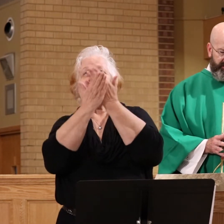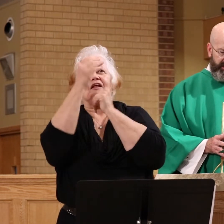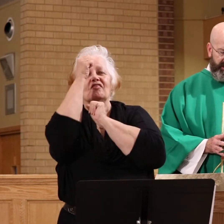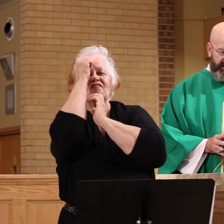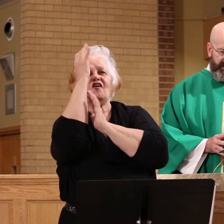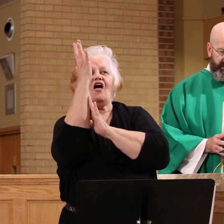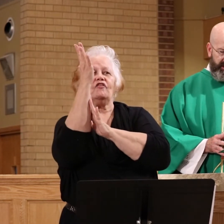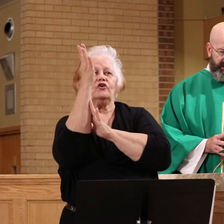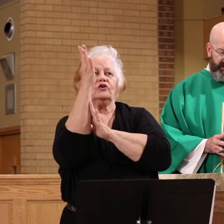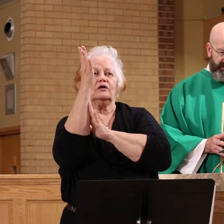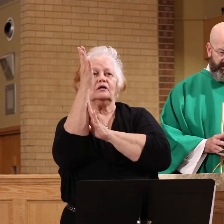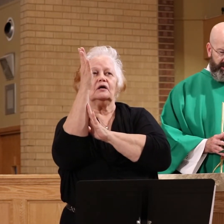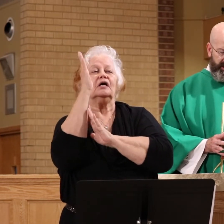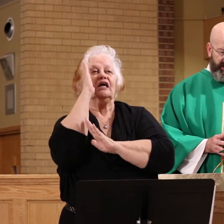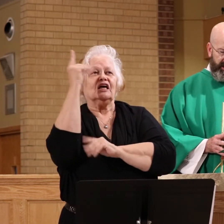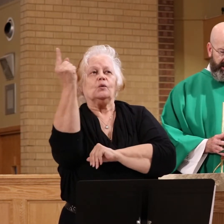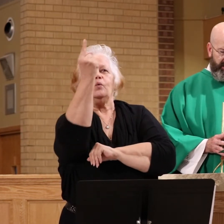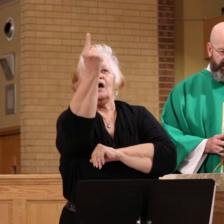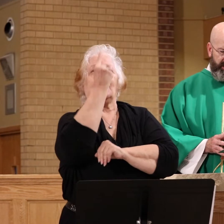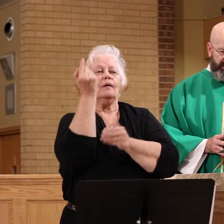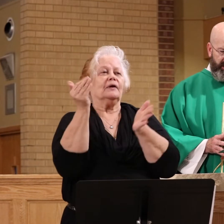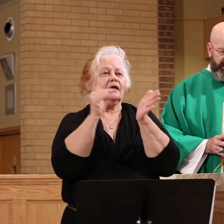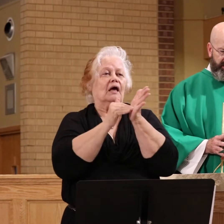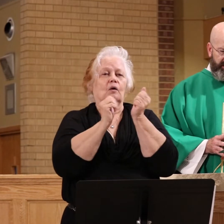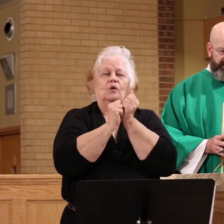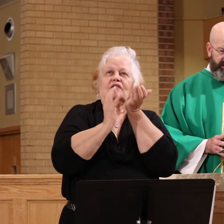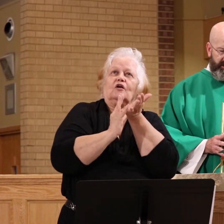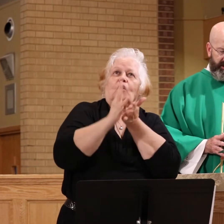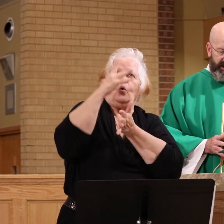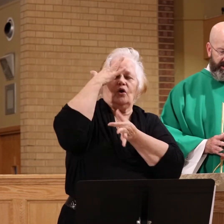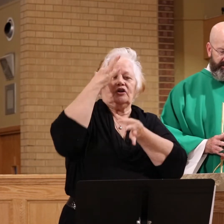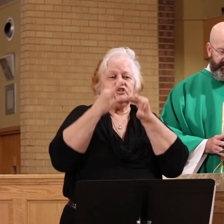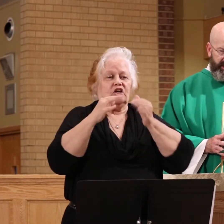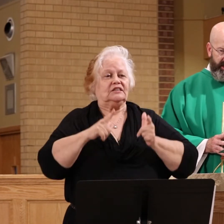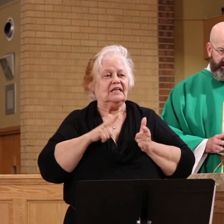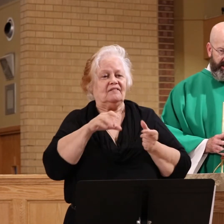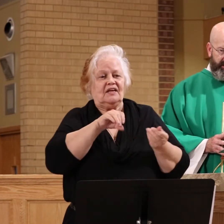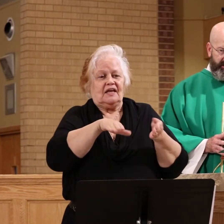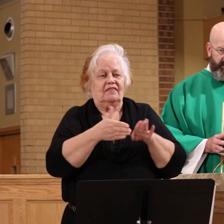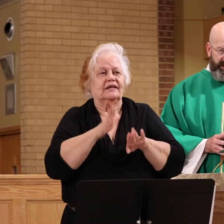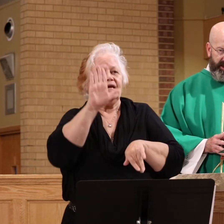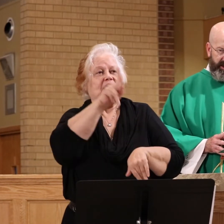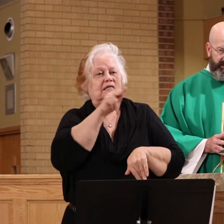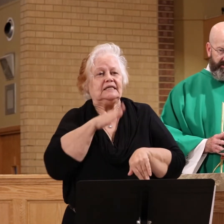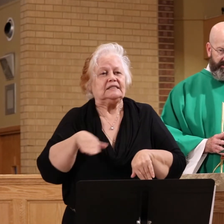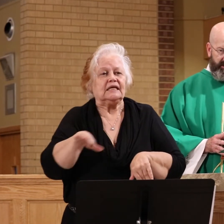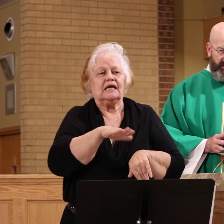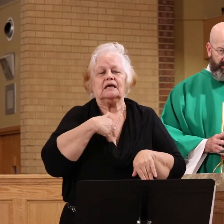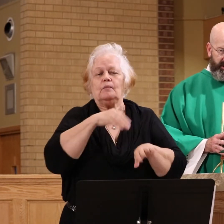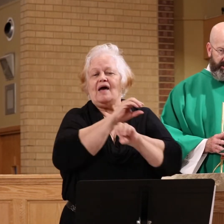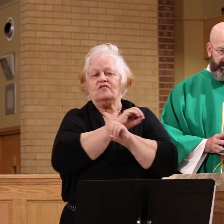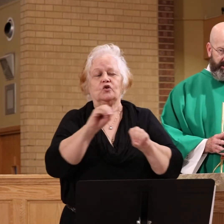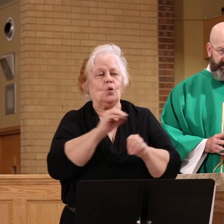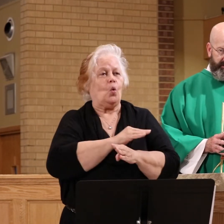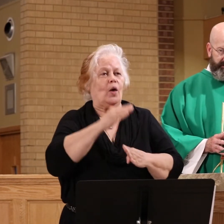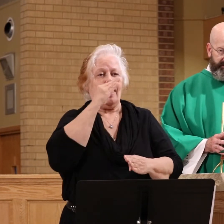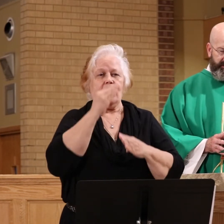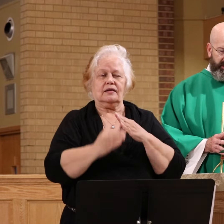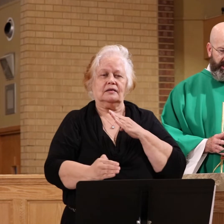Father. He will come again in glory to judge the living and the dead, and His kingdom will have no